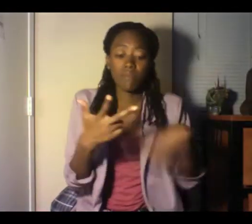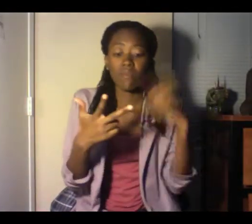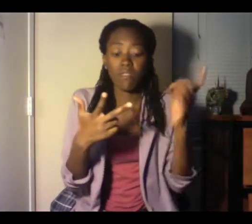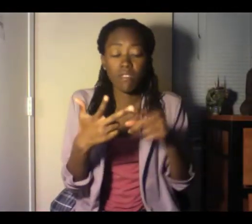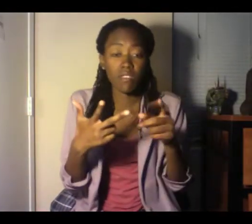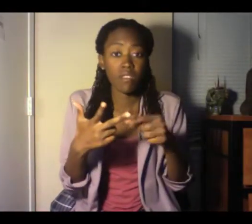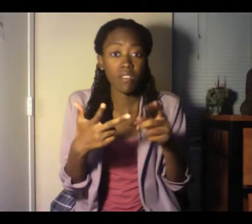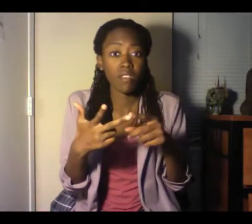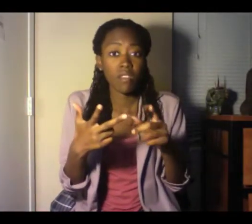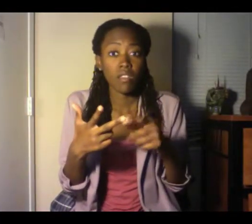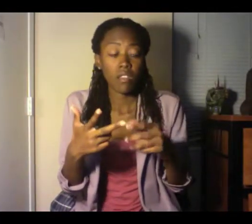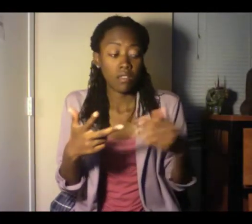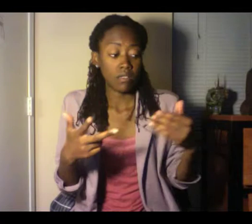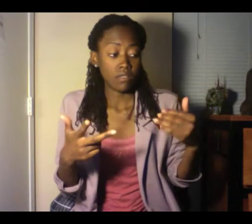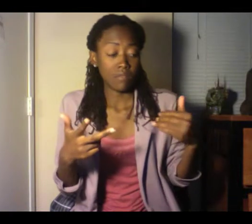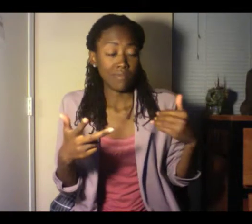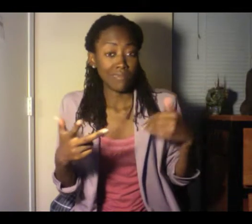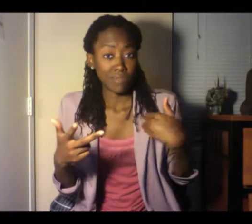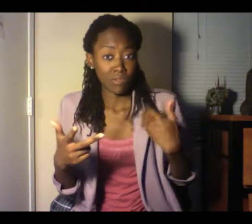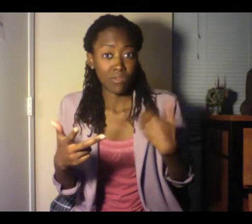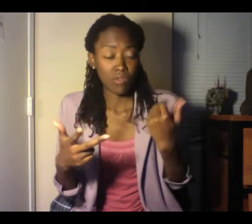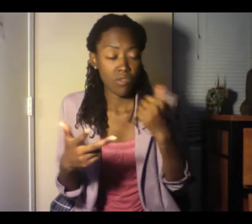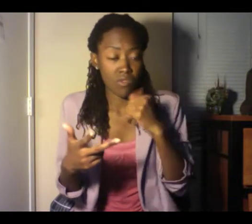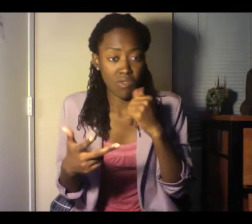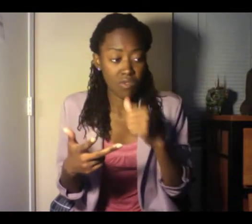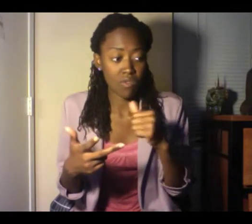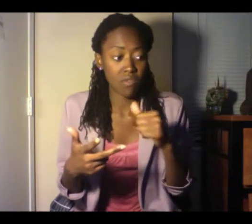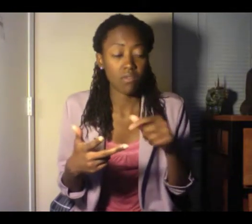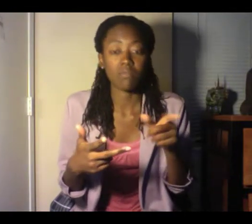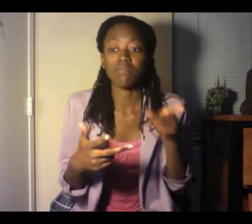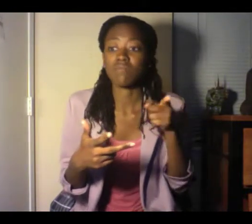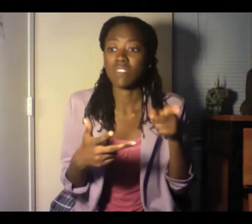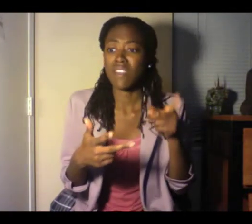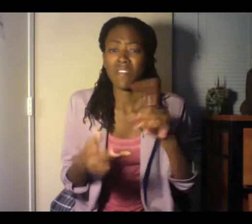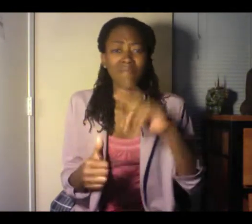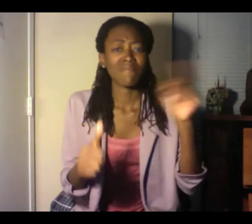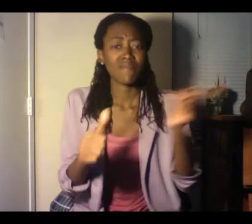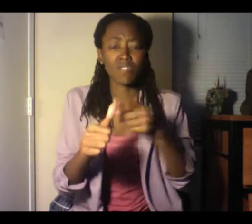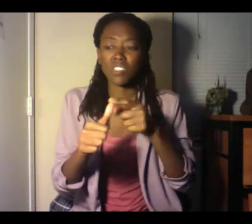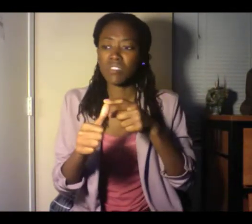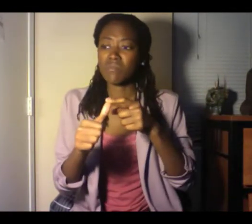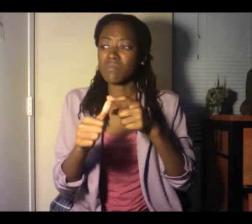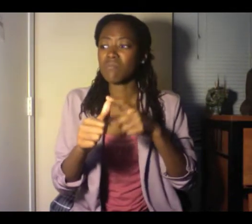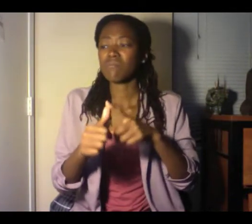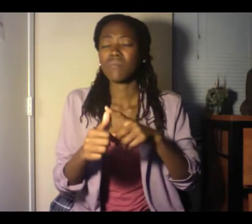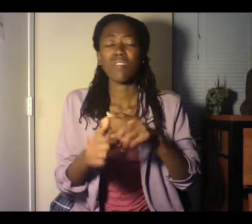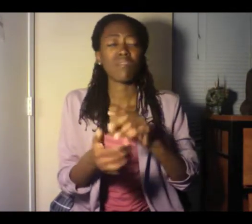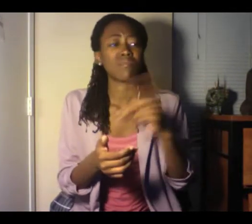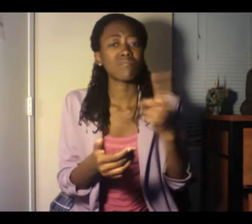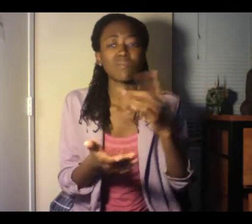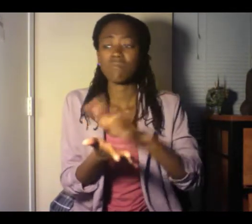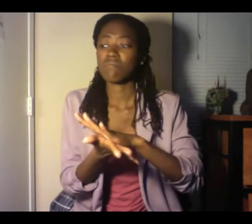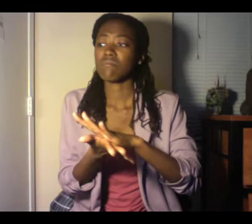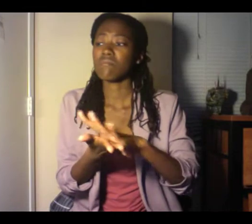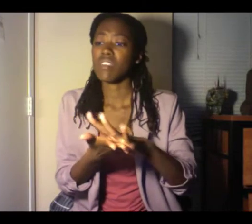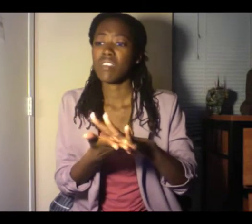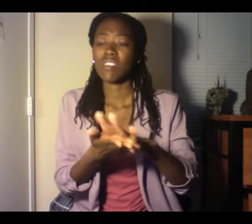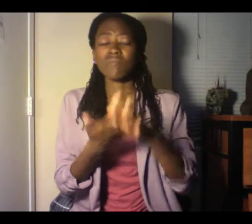language indicated that her compliant and sweet daughter was becoming defiant and resistant, both